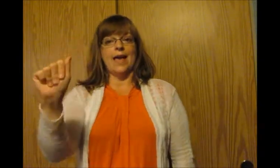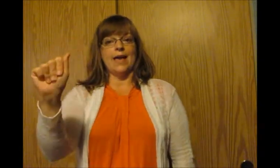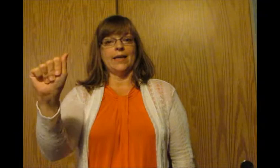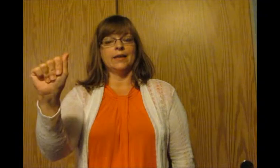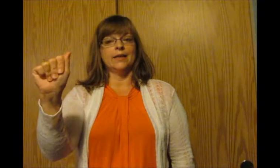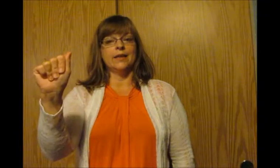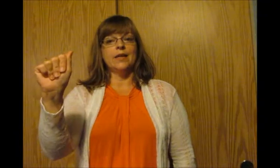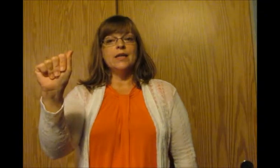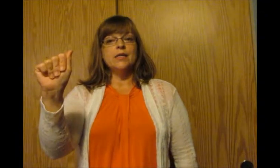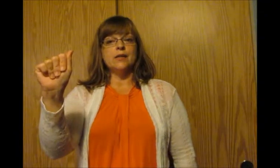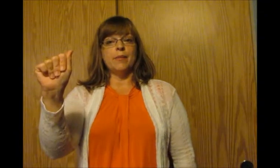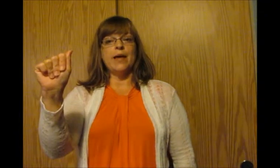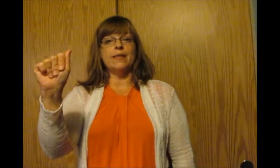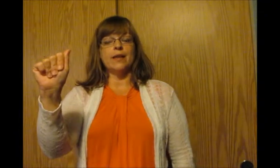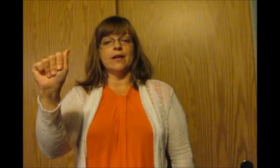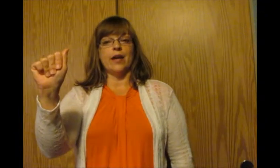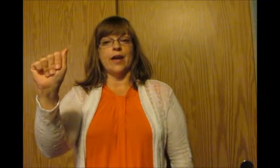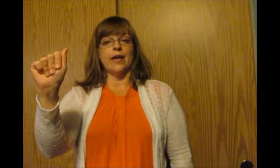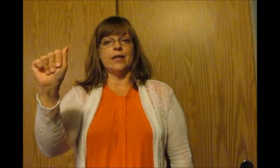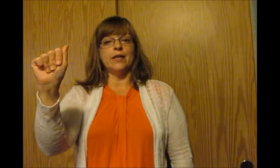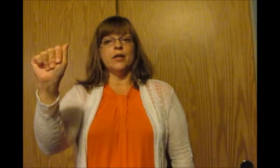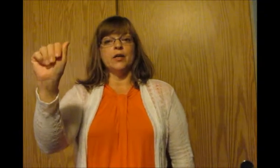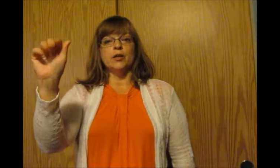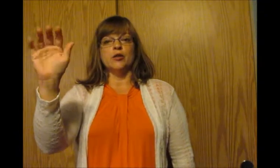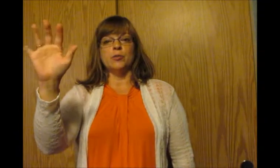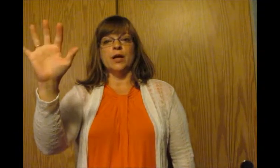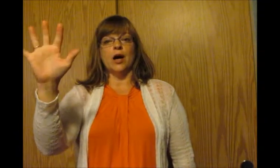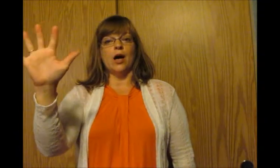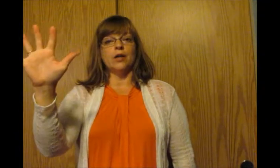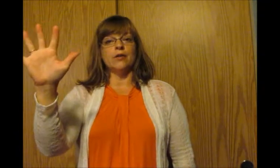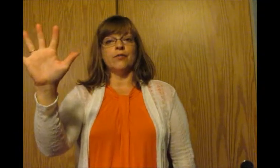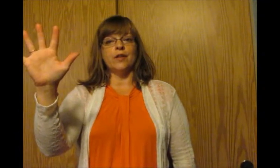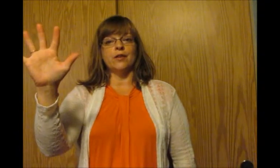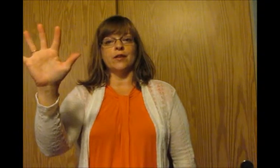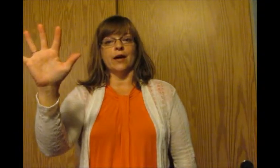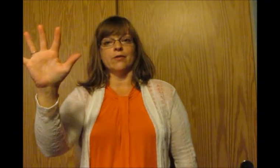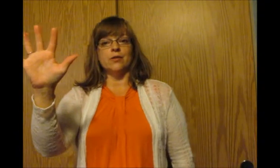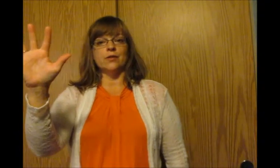A. To make the letter A, spread all your fingers out.